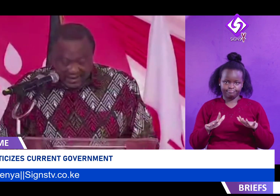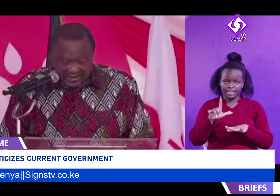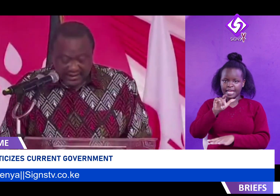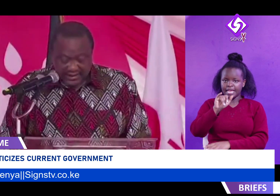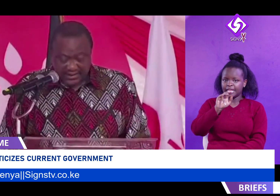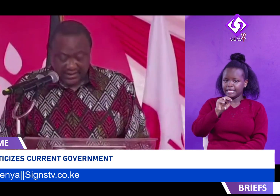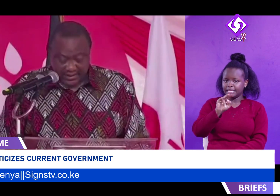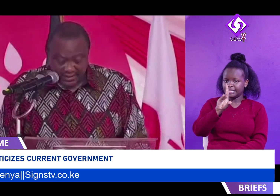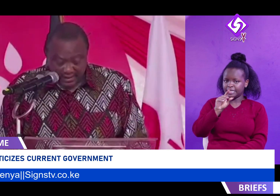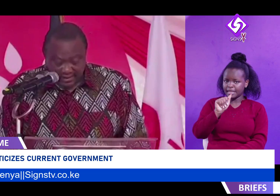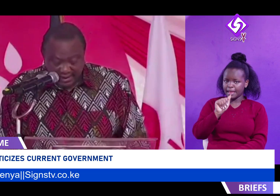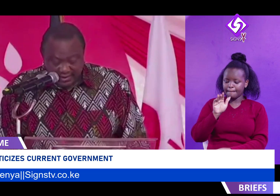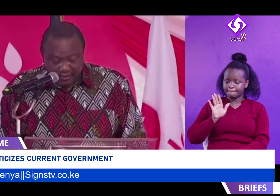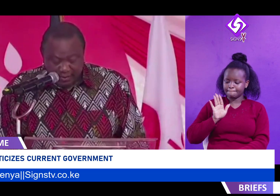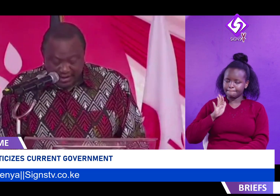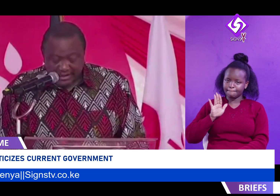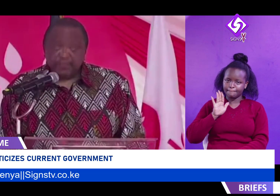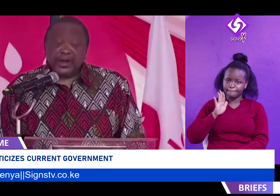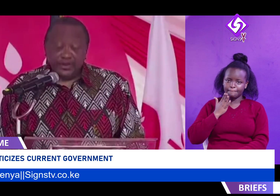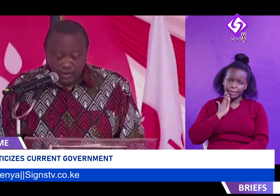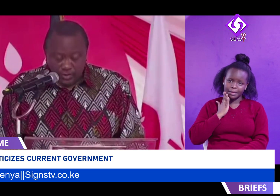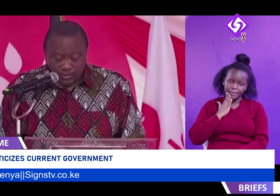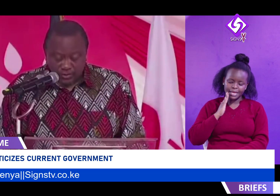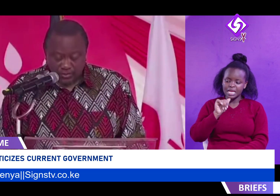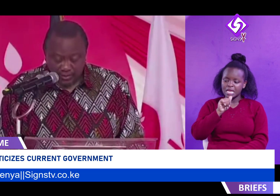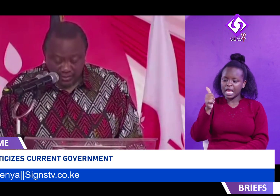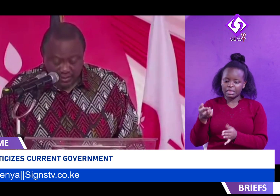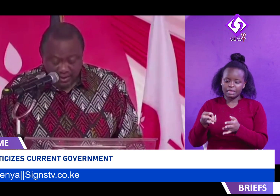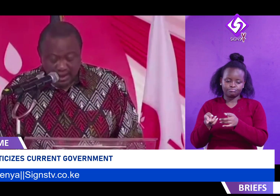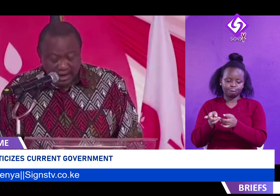and others replaced by new,